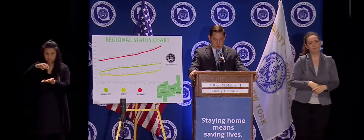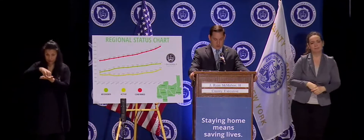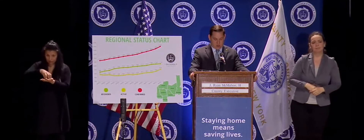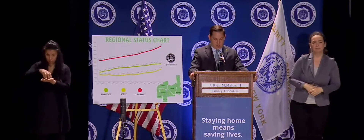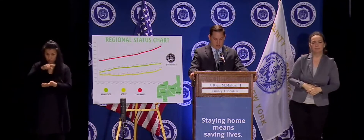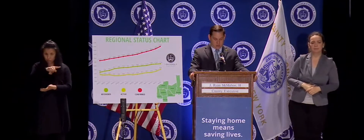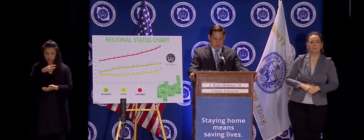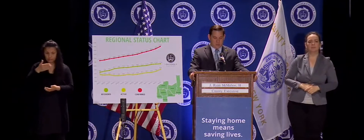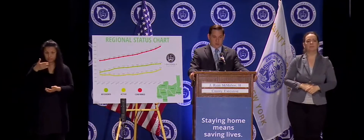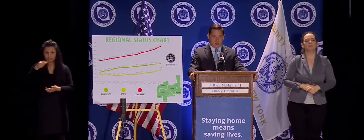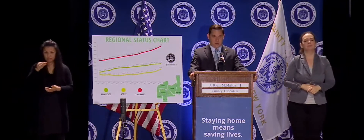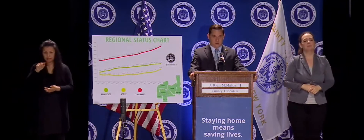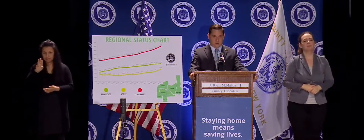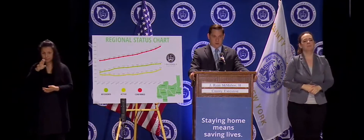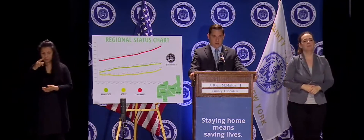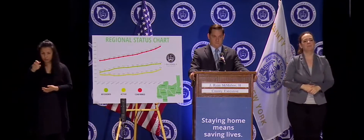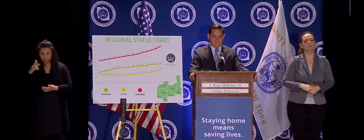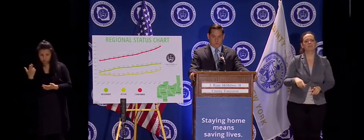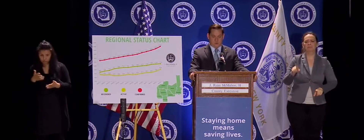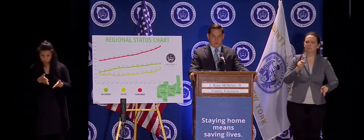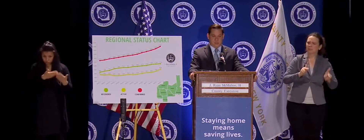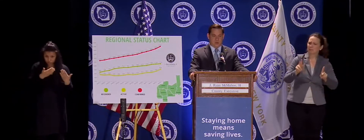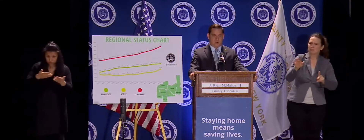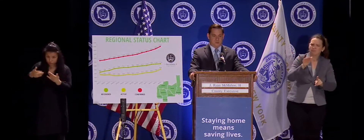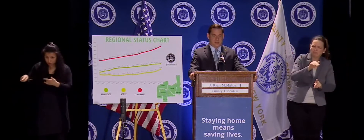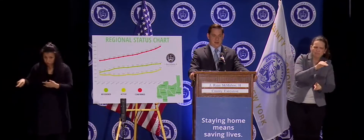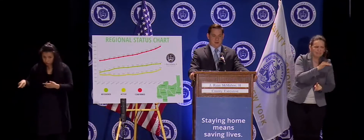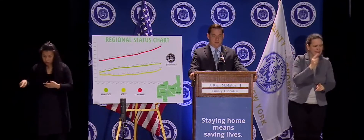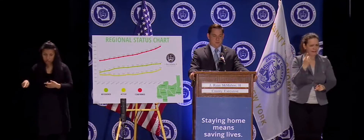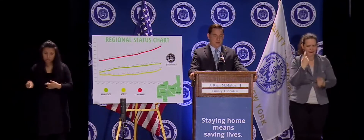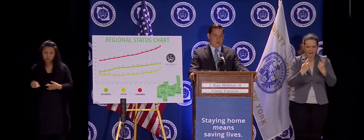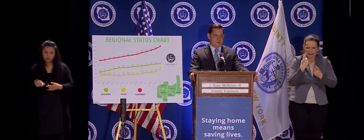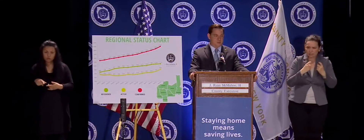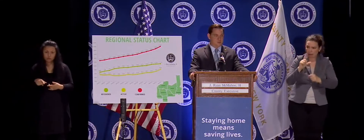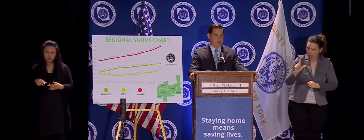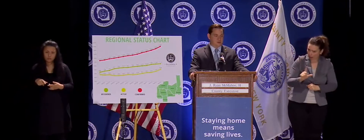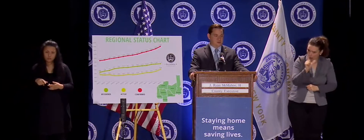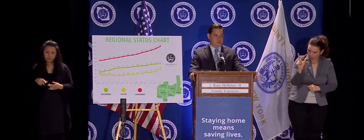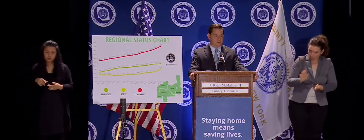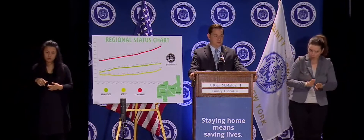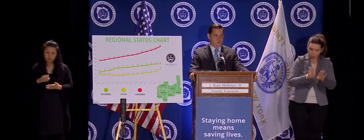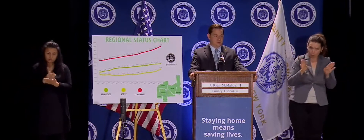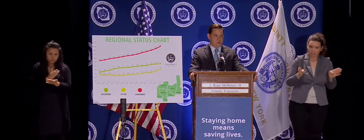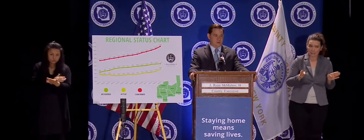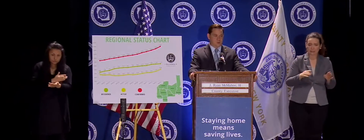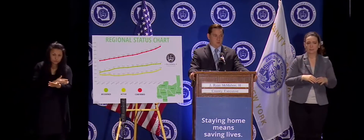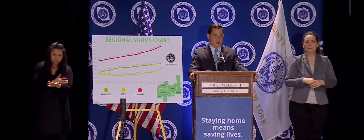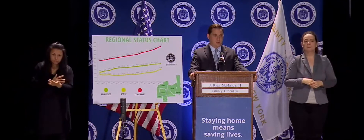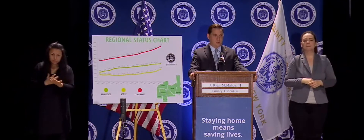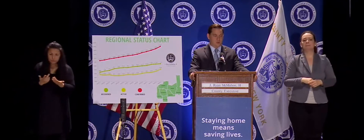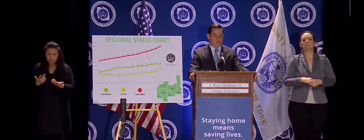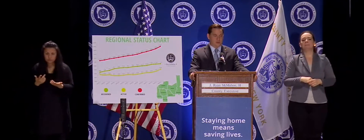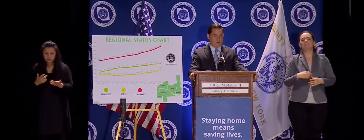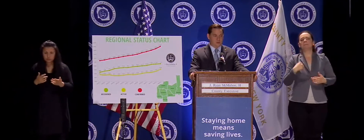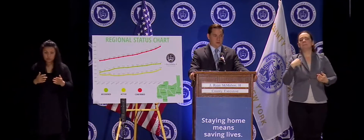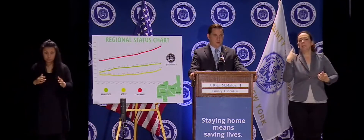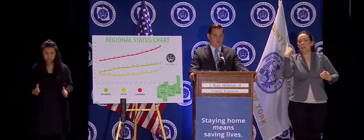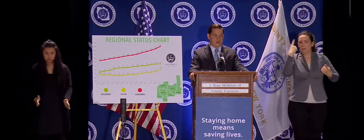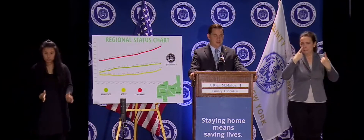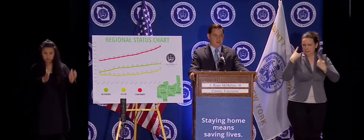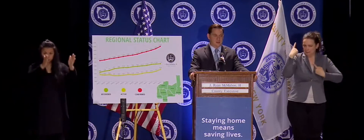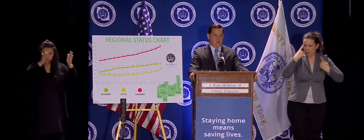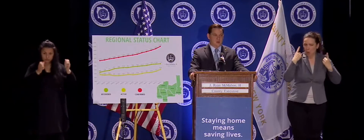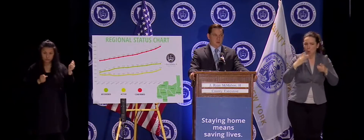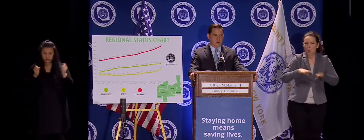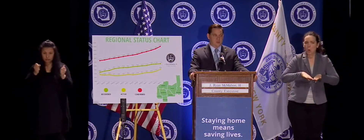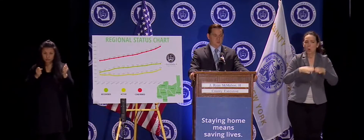start libraries with a curbside type service. Then we'll probably move into another